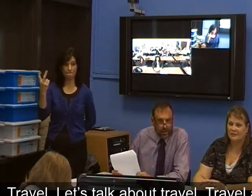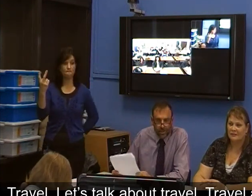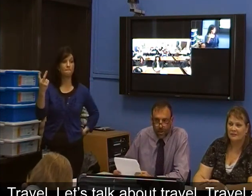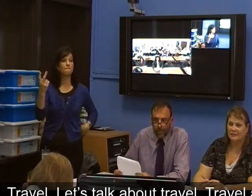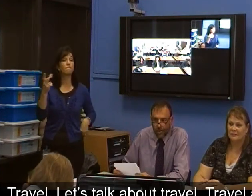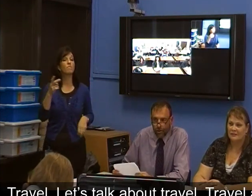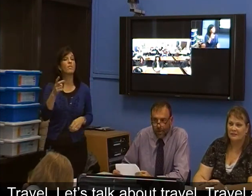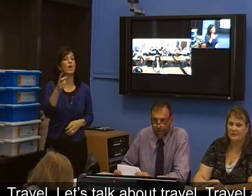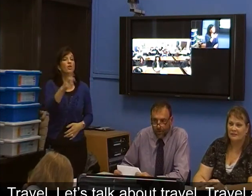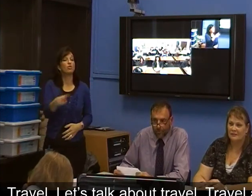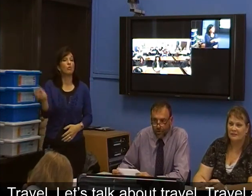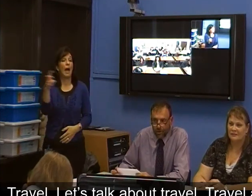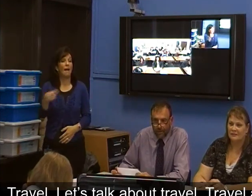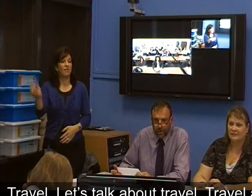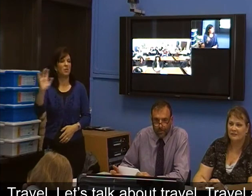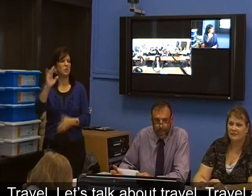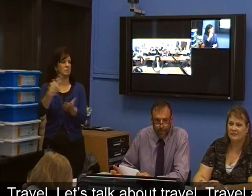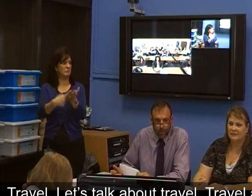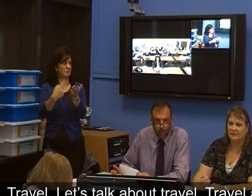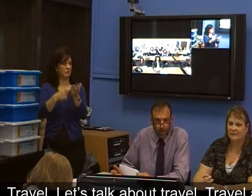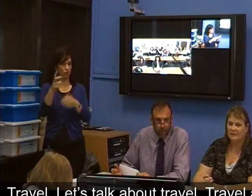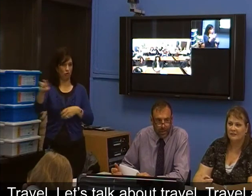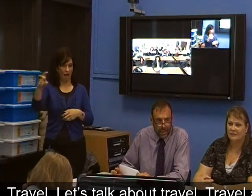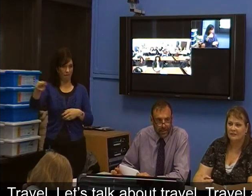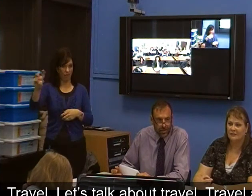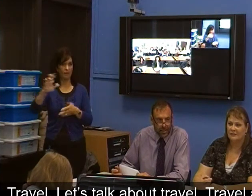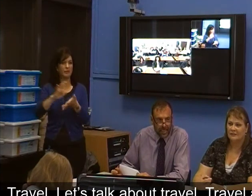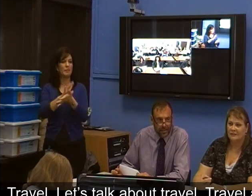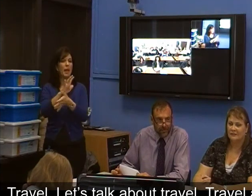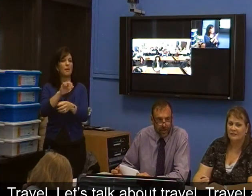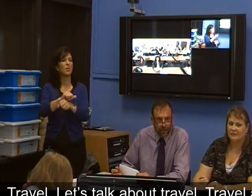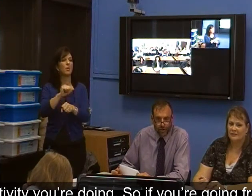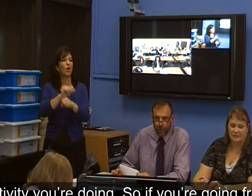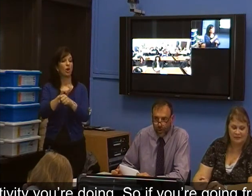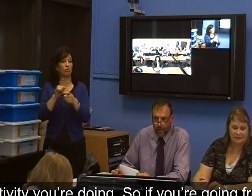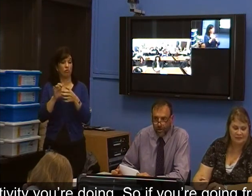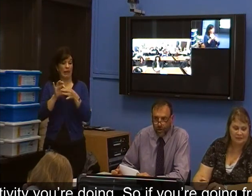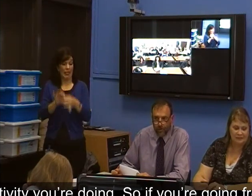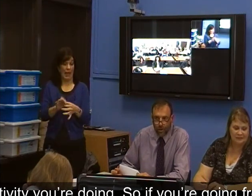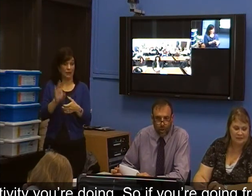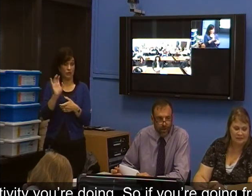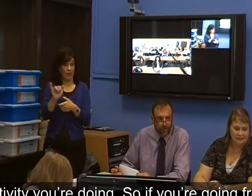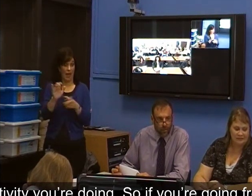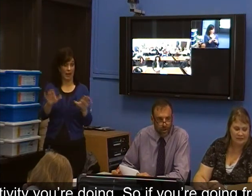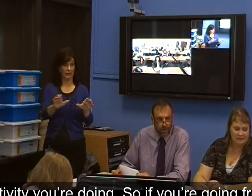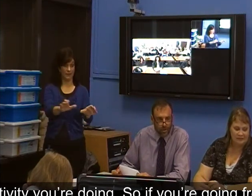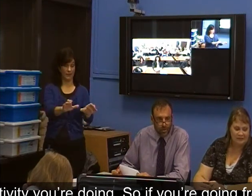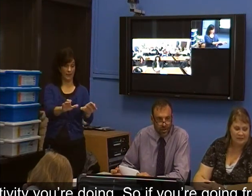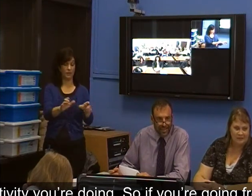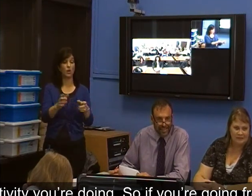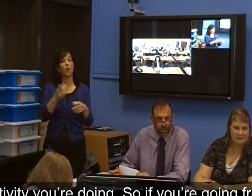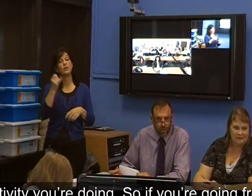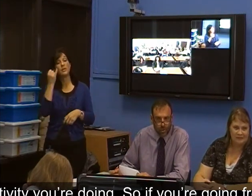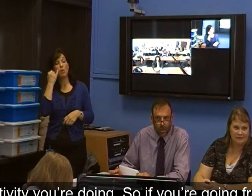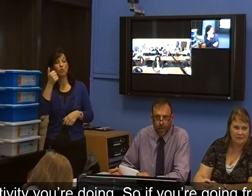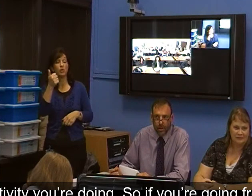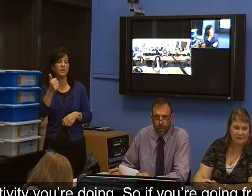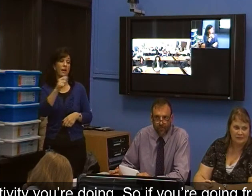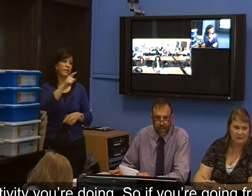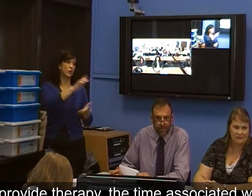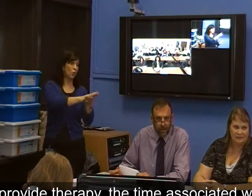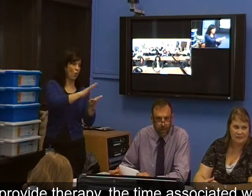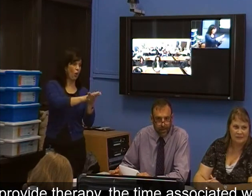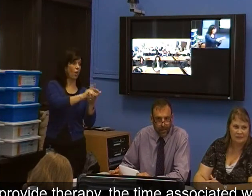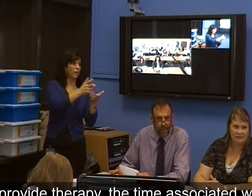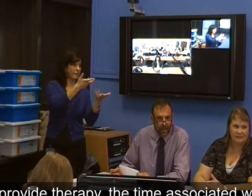Travel. Let's talk about travel. Travel and paperwork relates to the activity you're doing. So if you're going from one school to the next school to